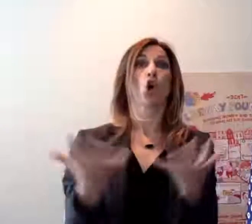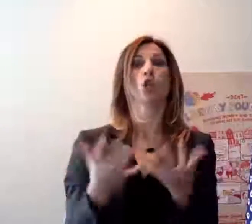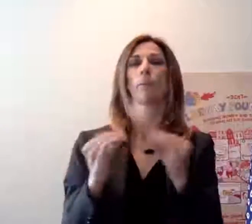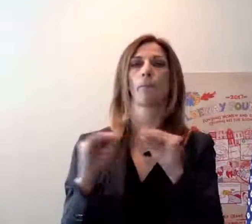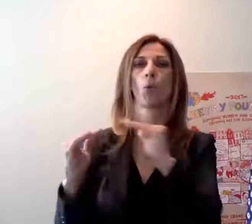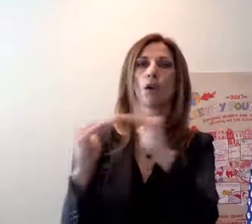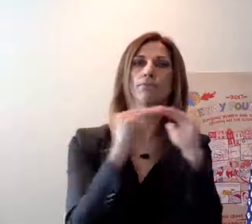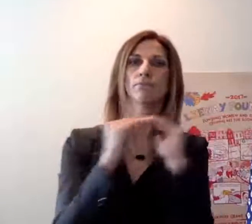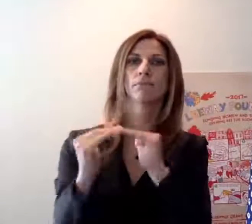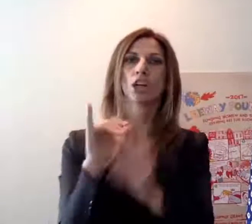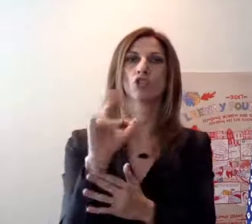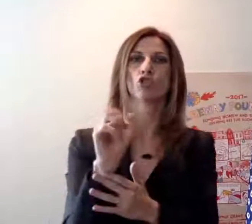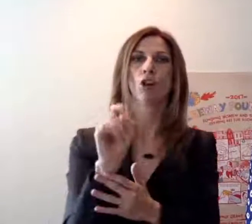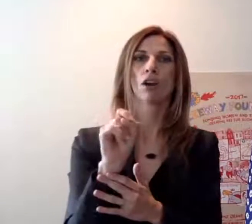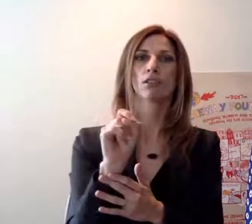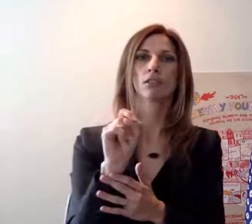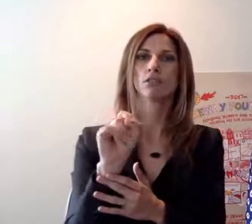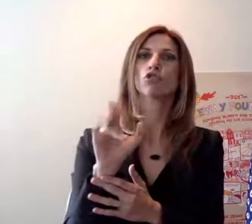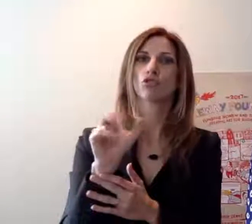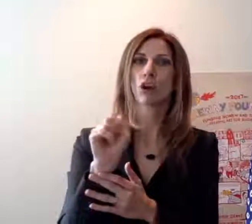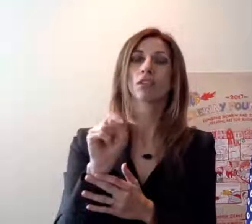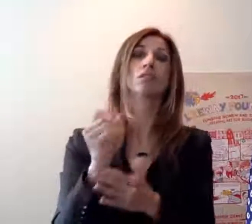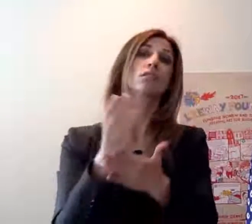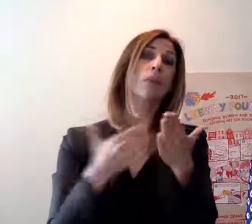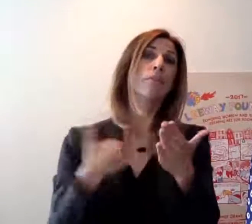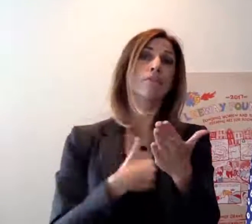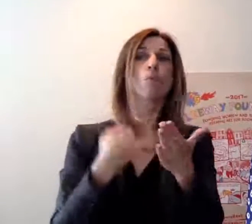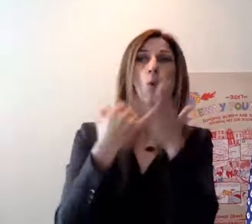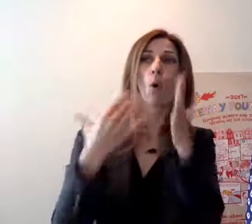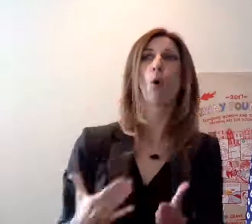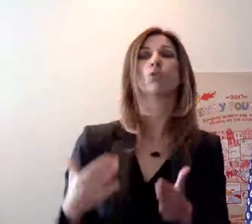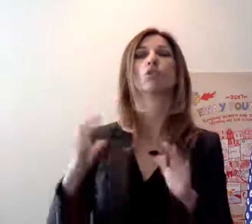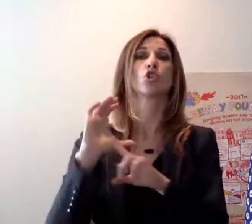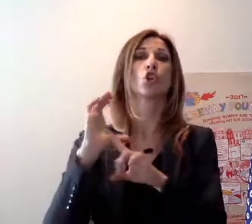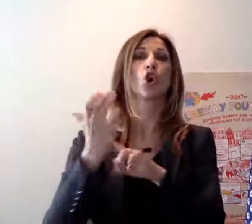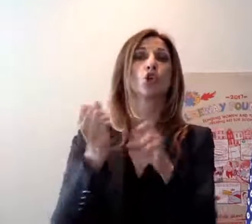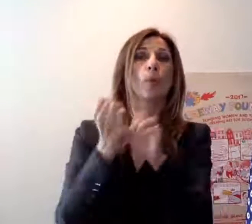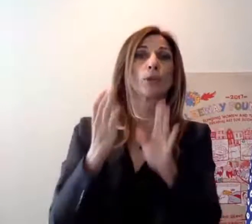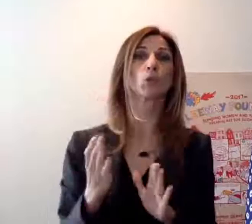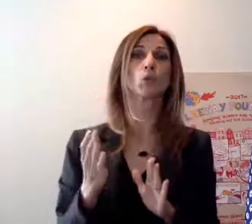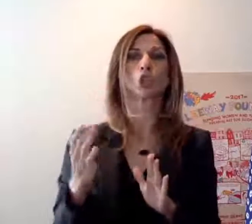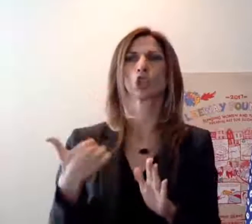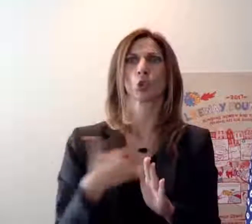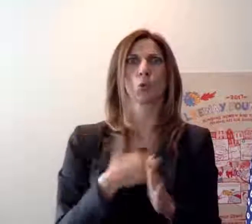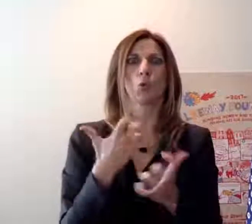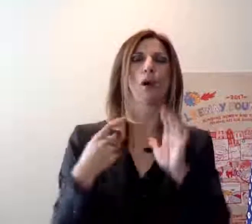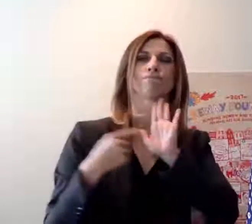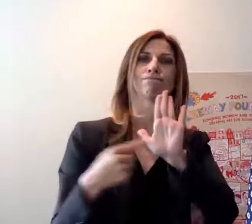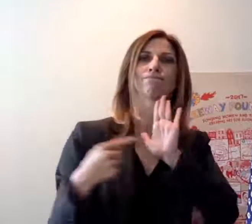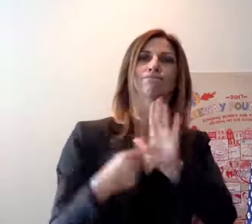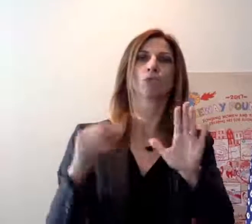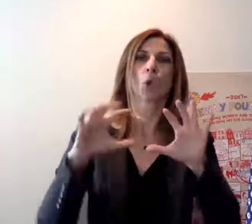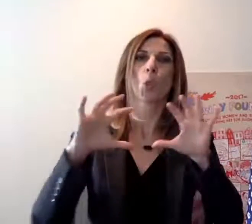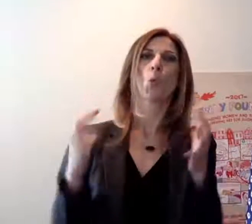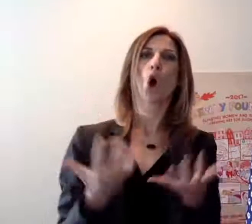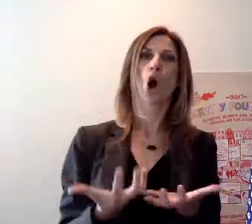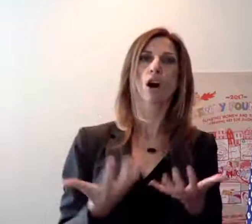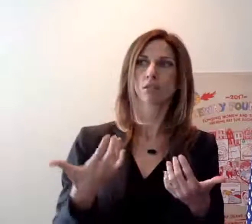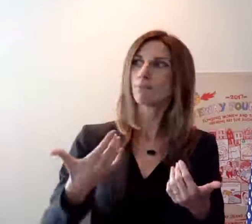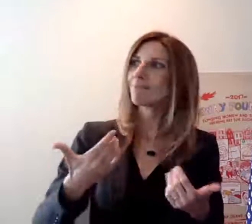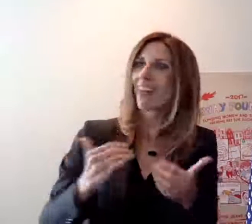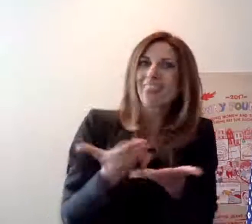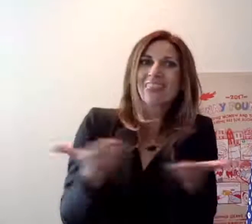Part of our role as artists and cultural producers is to model for the world how things could be